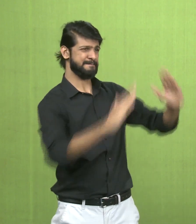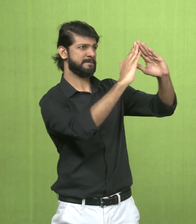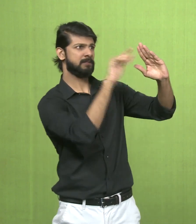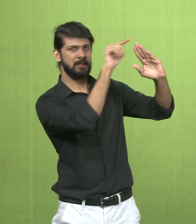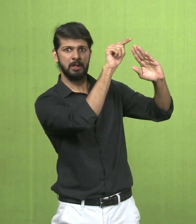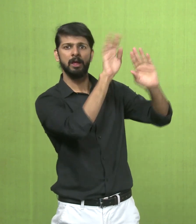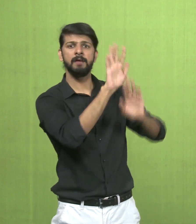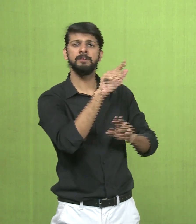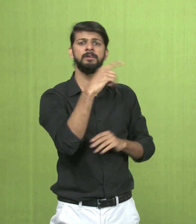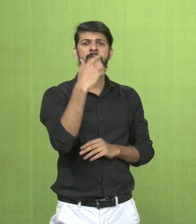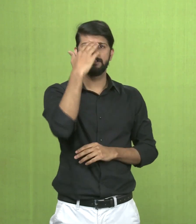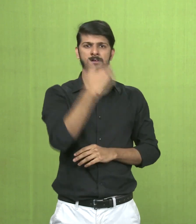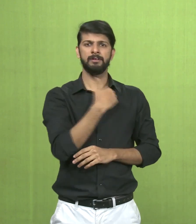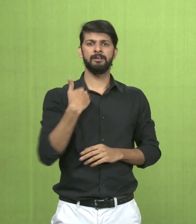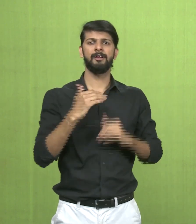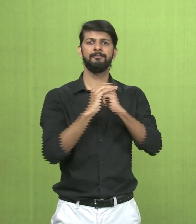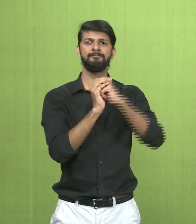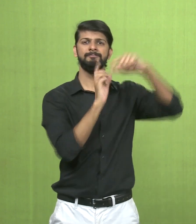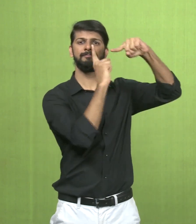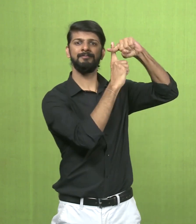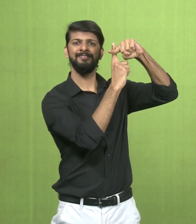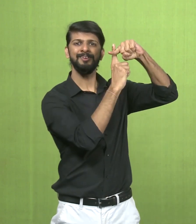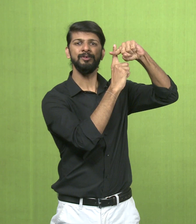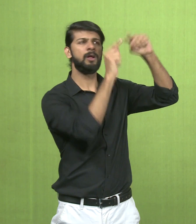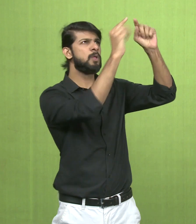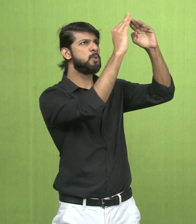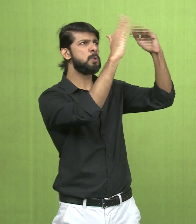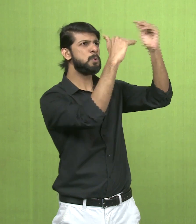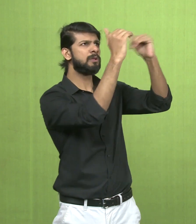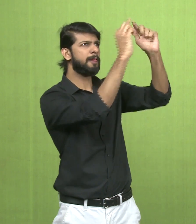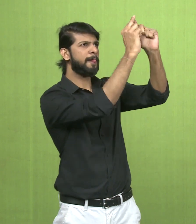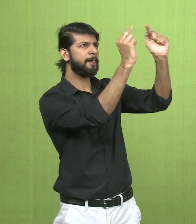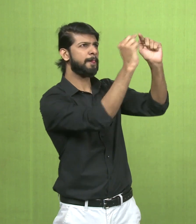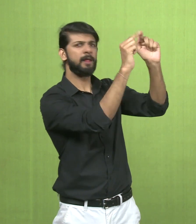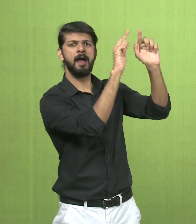and a church on the other hilltop.